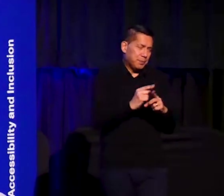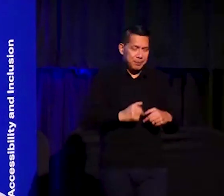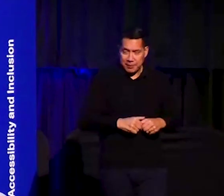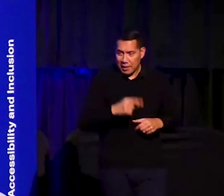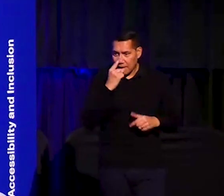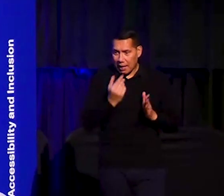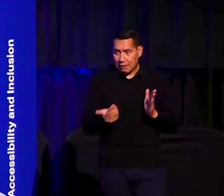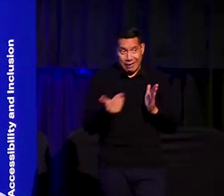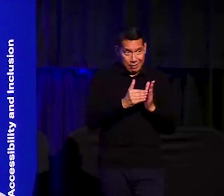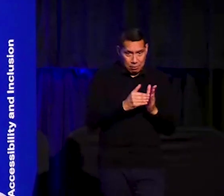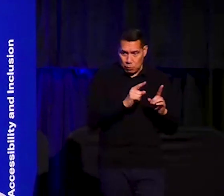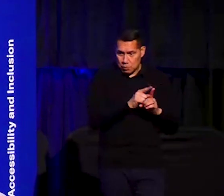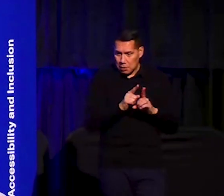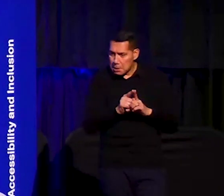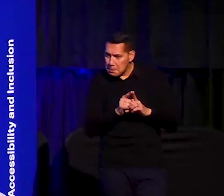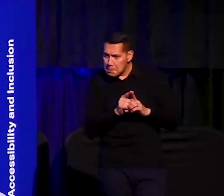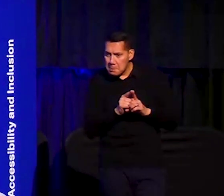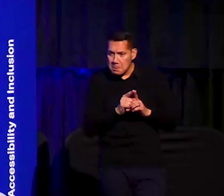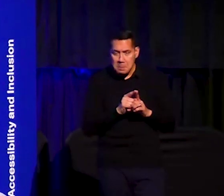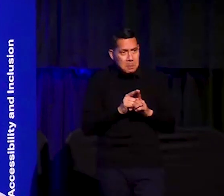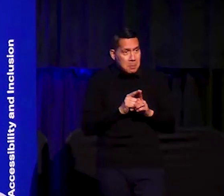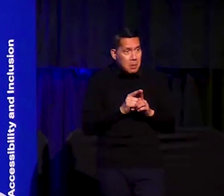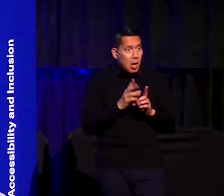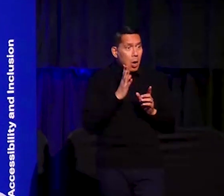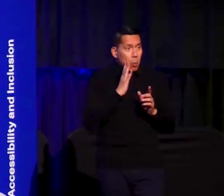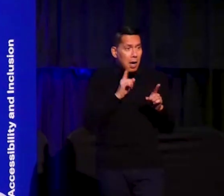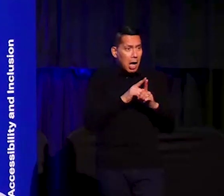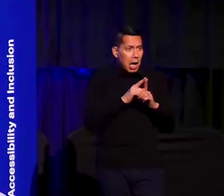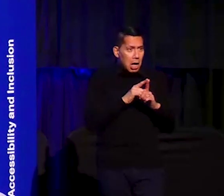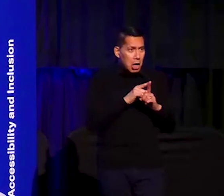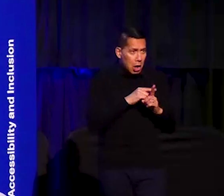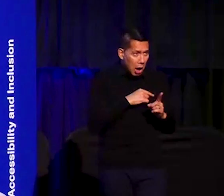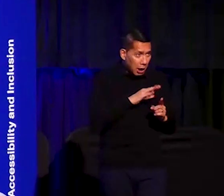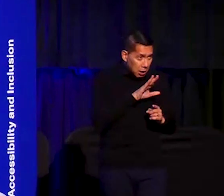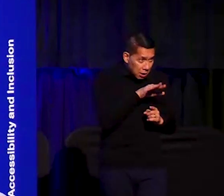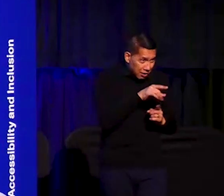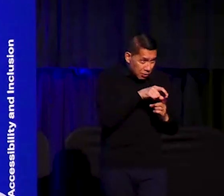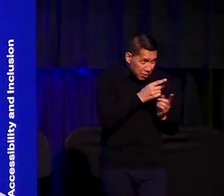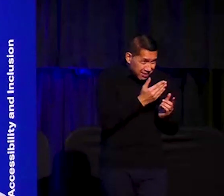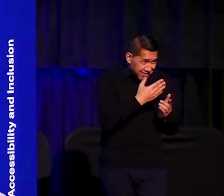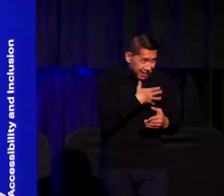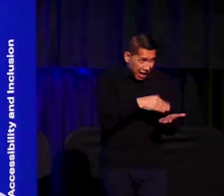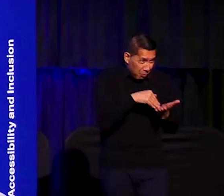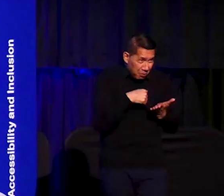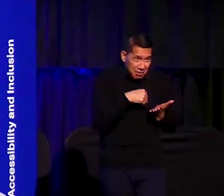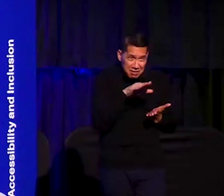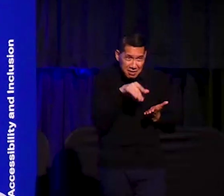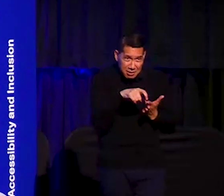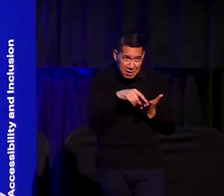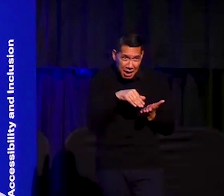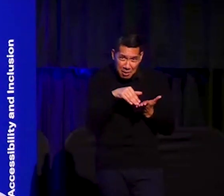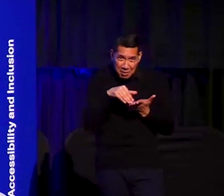say also that you get better with practice at including people with disability. The amount